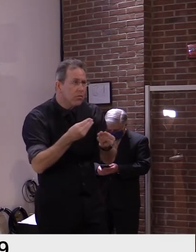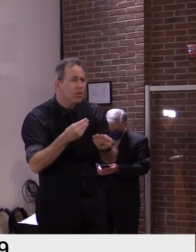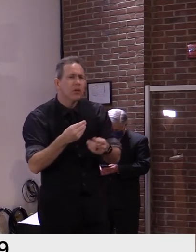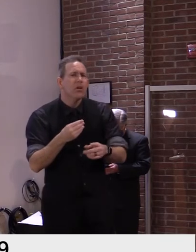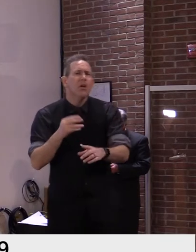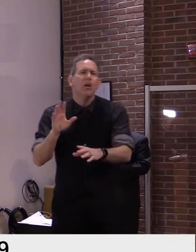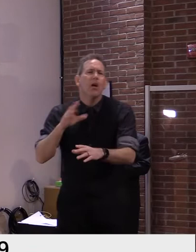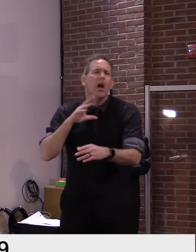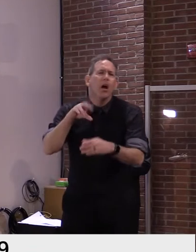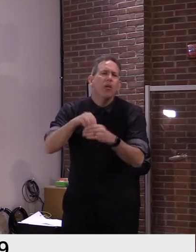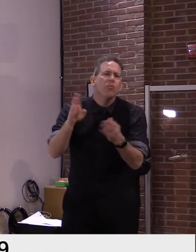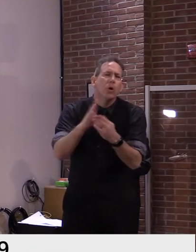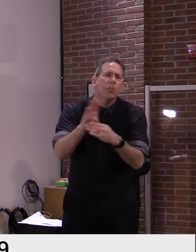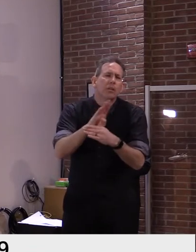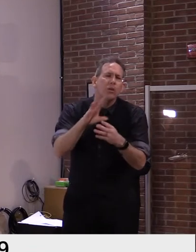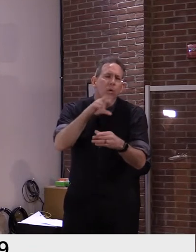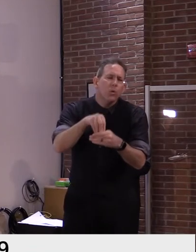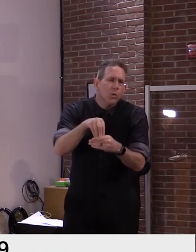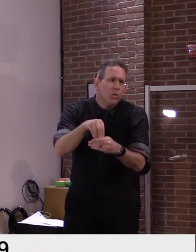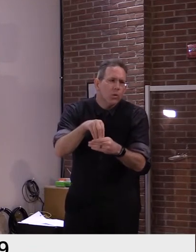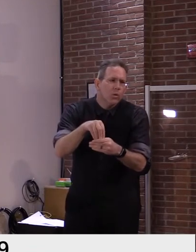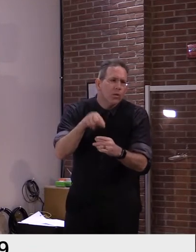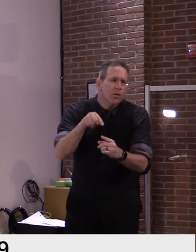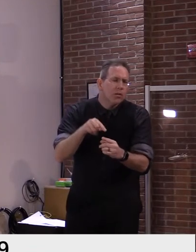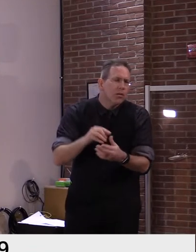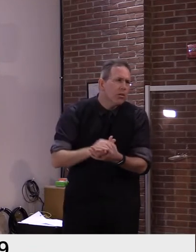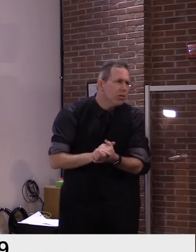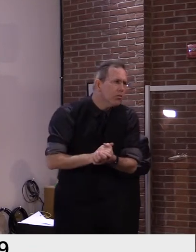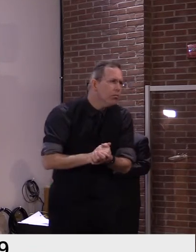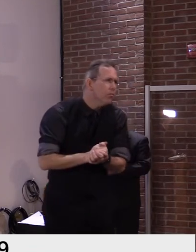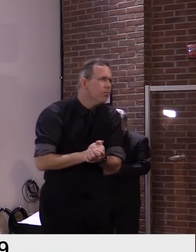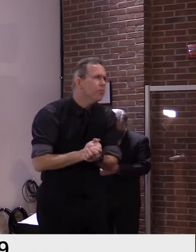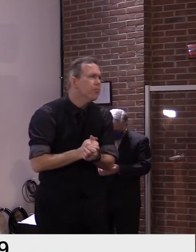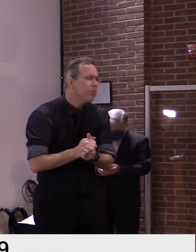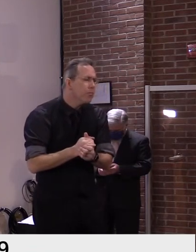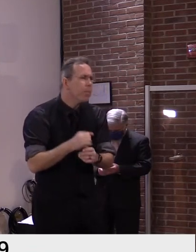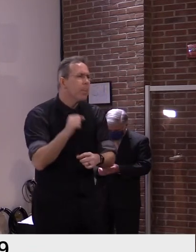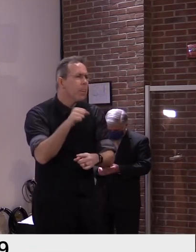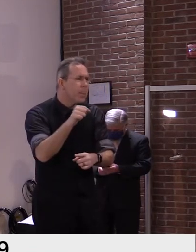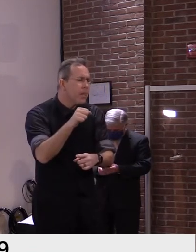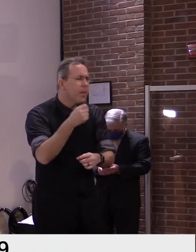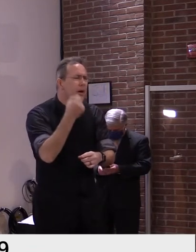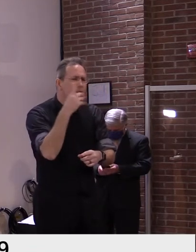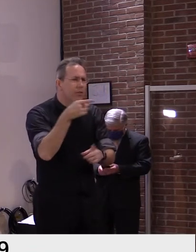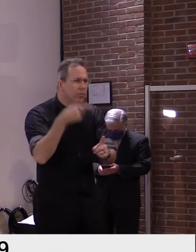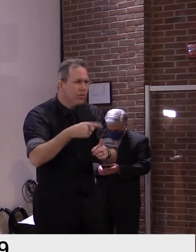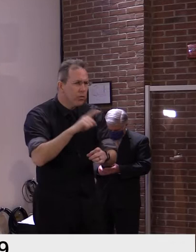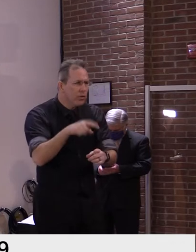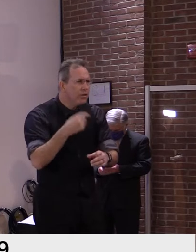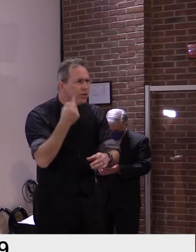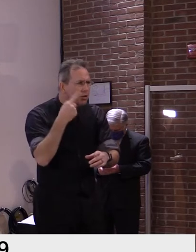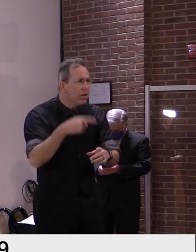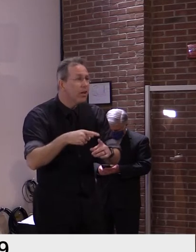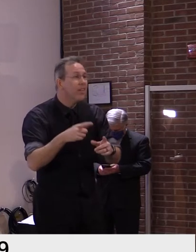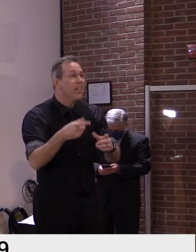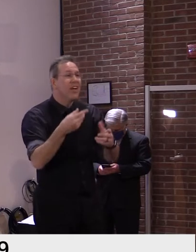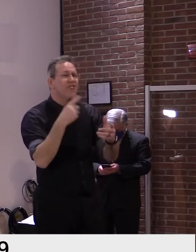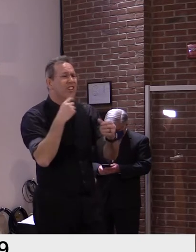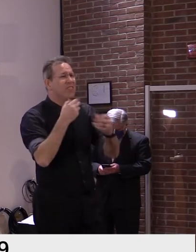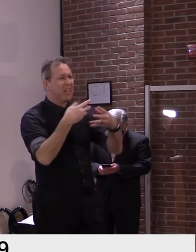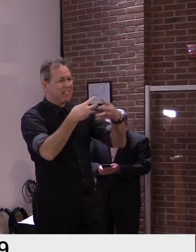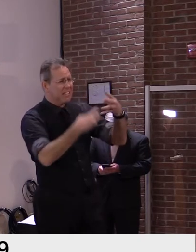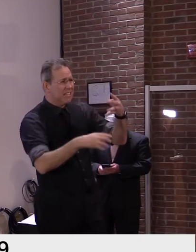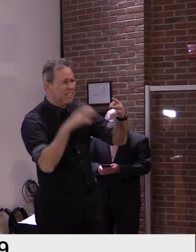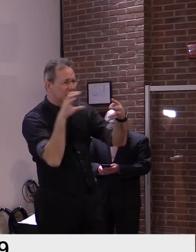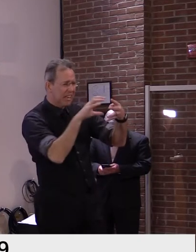Yeah. Again, there's a variety of different carve-outs for different sectors. What I don't know is how it would relate to a